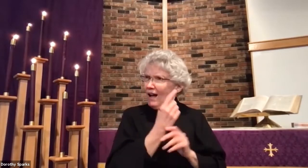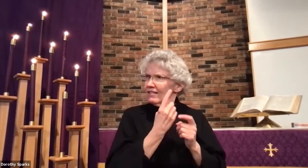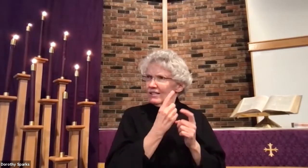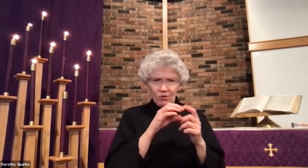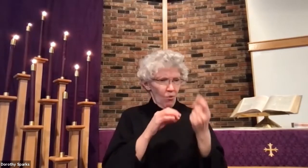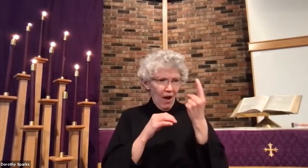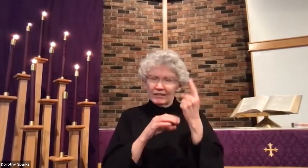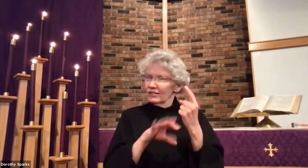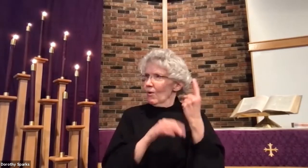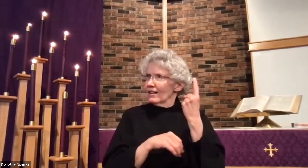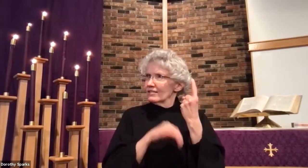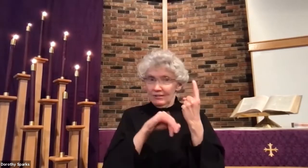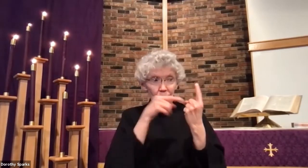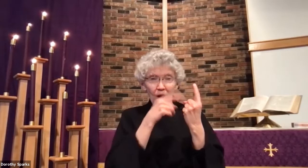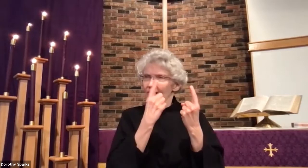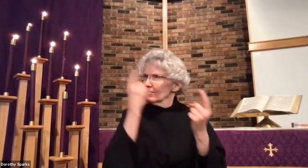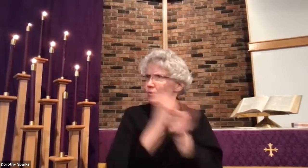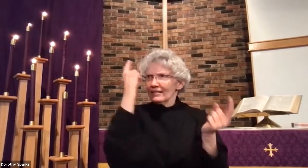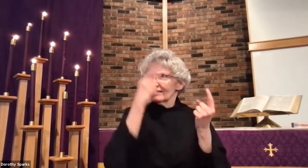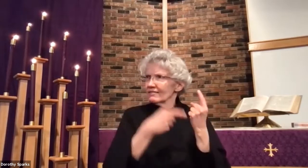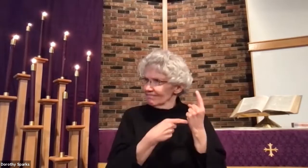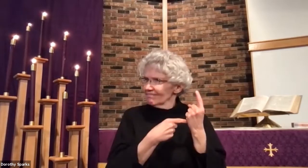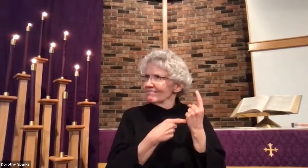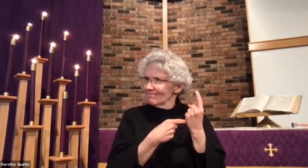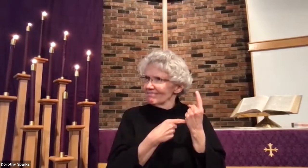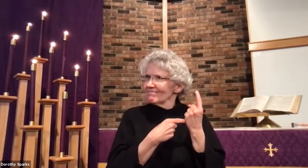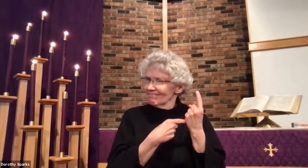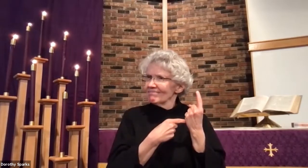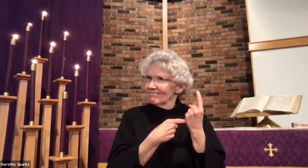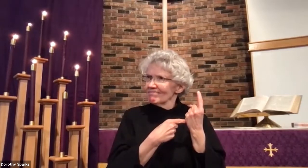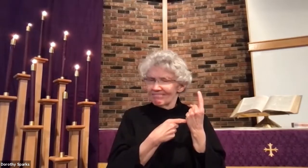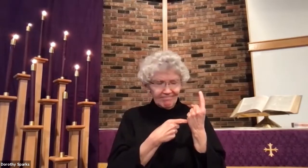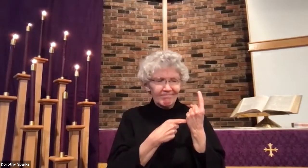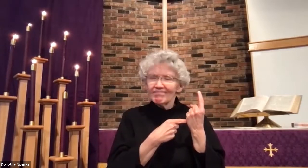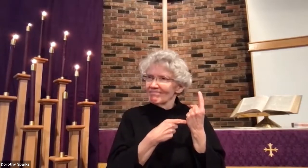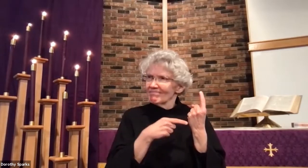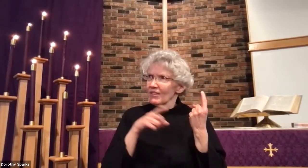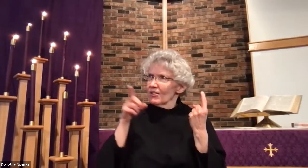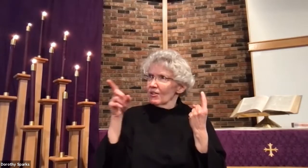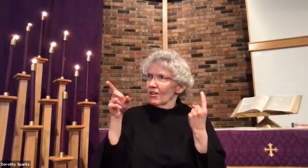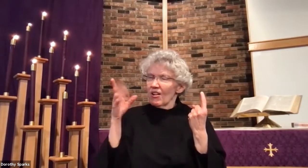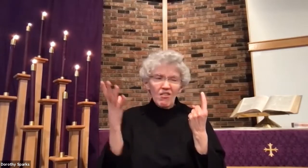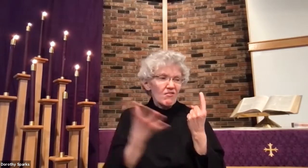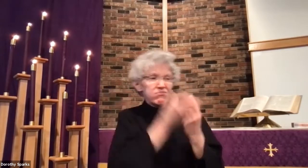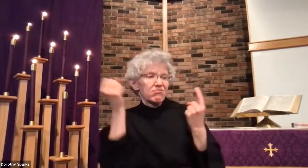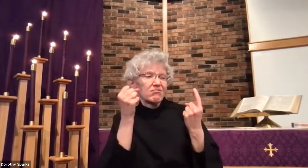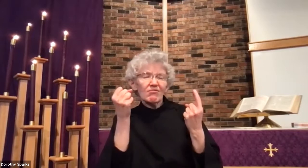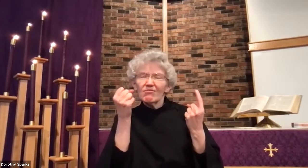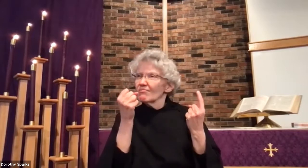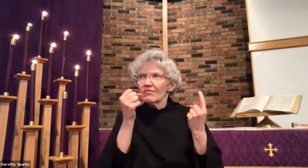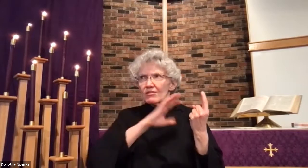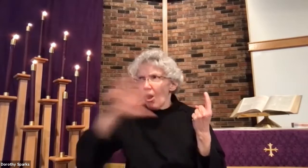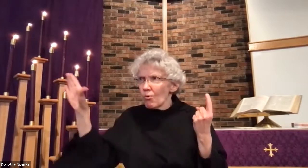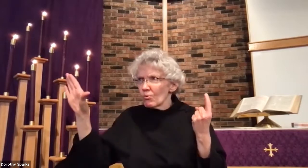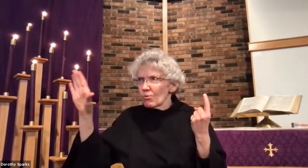by myself? Tell her to help me." But the Lord answered her, "Martha, Martha,